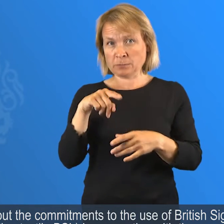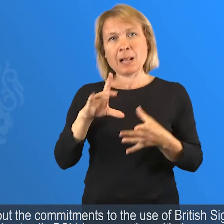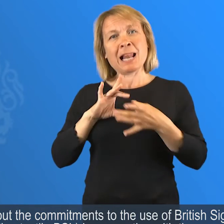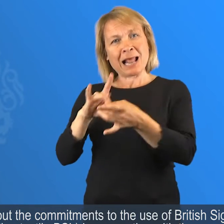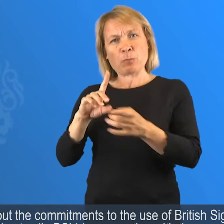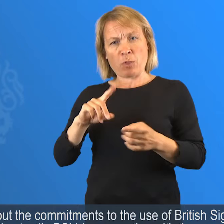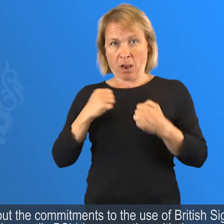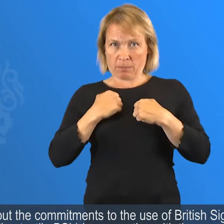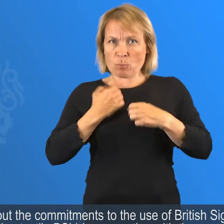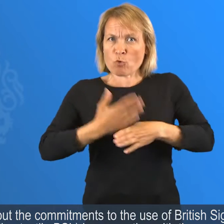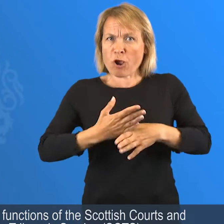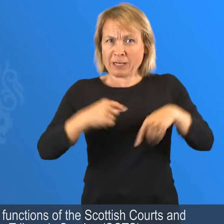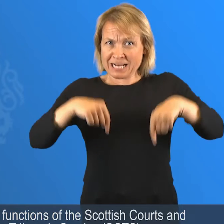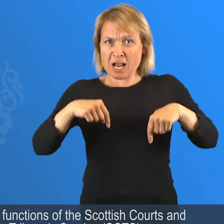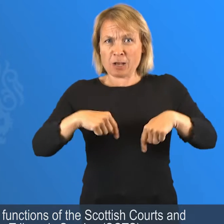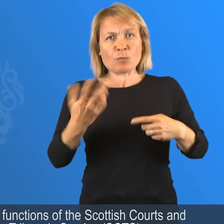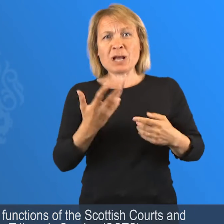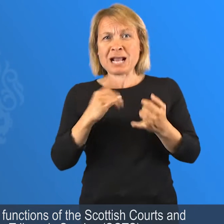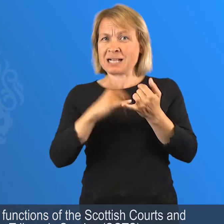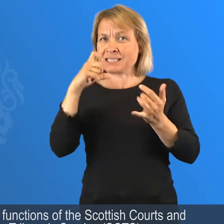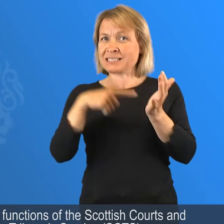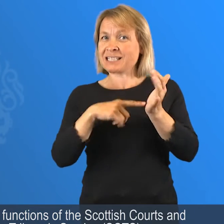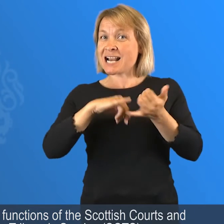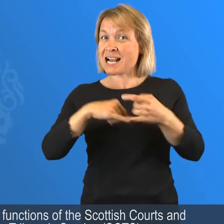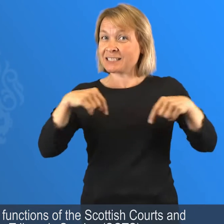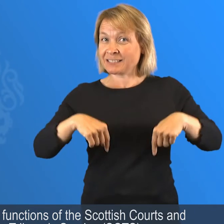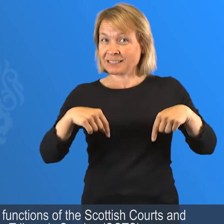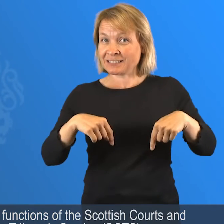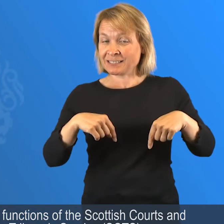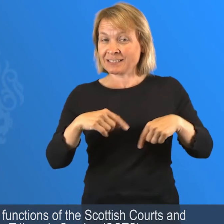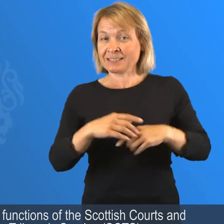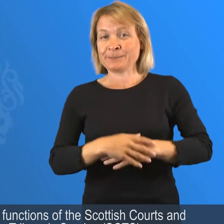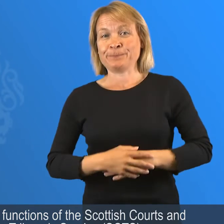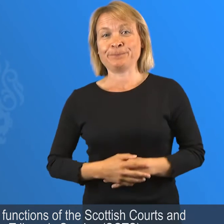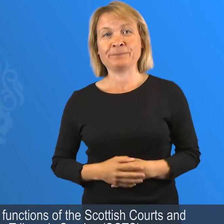with the exercise of the functions of the Scottish Courts and Tribunal Service,